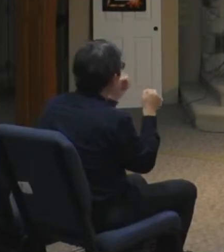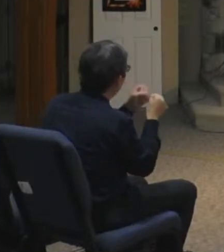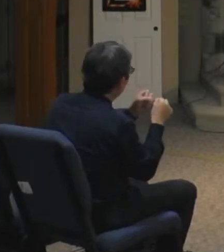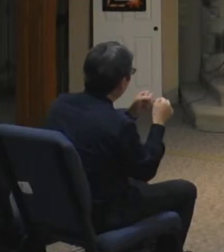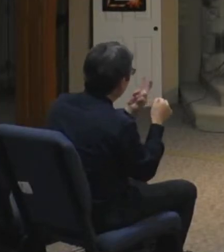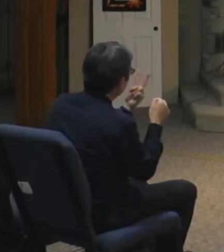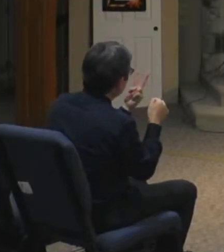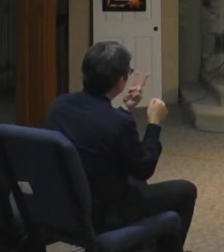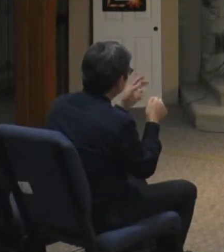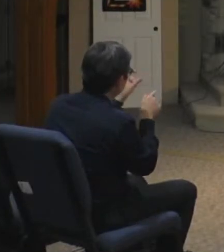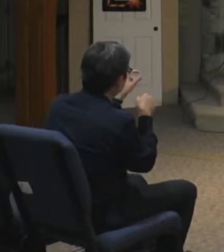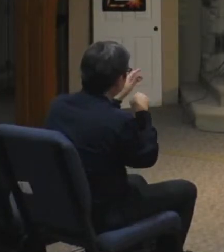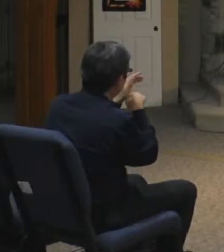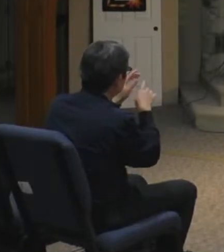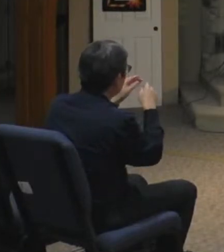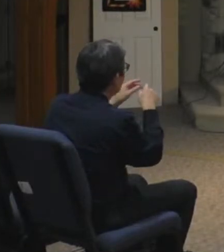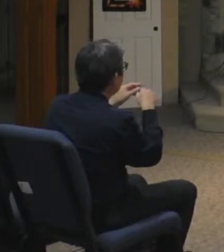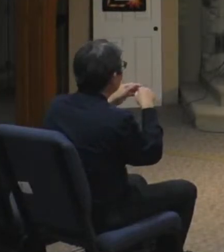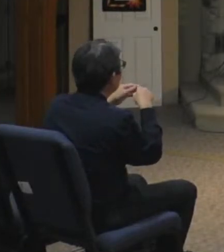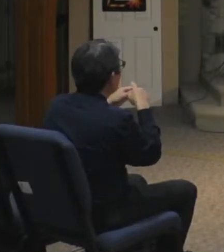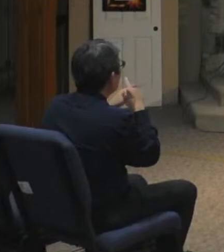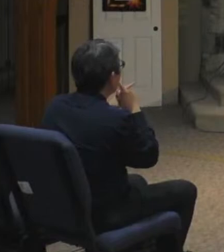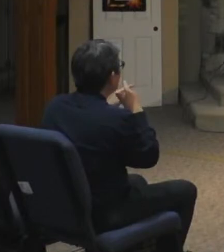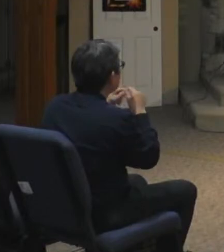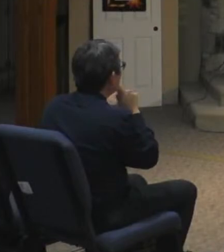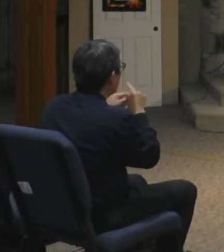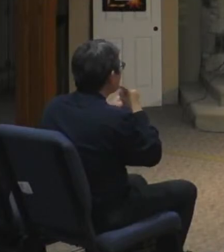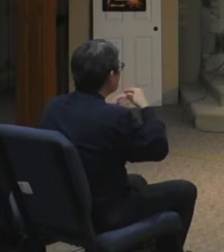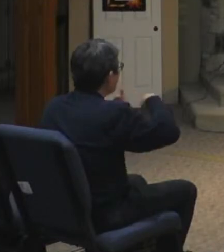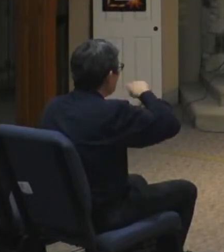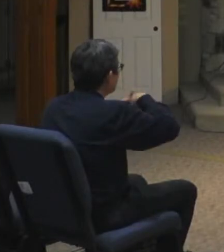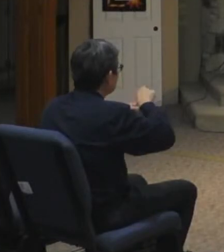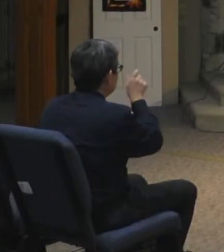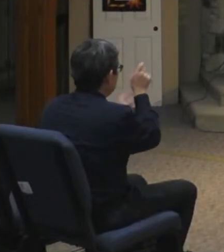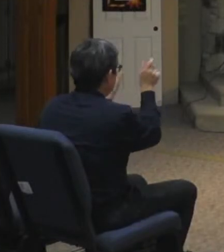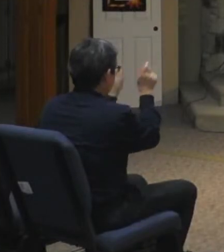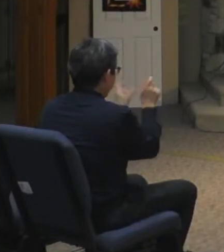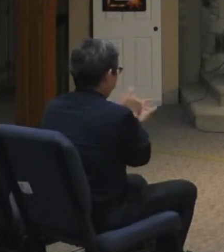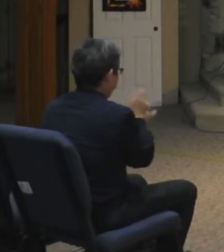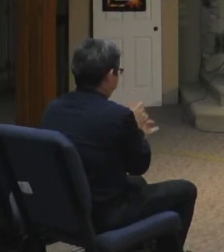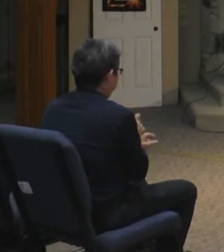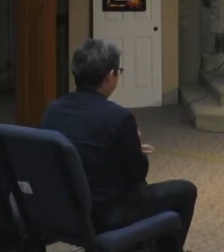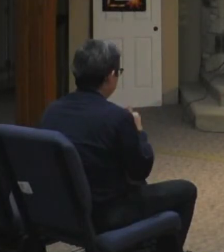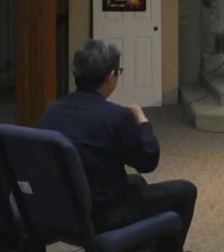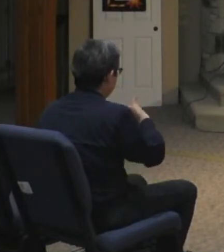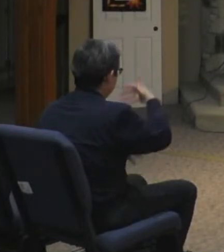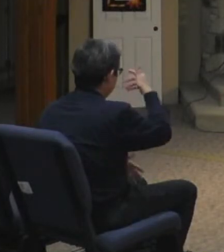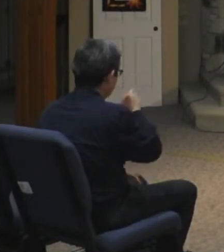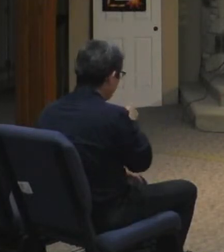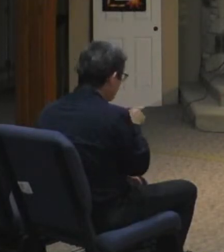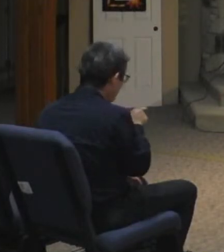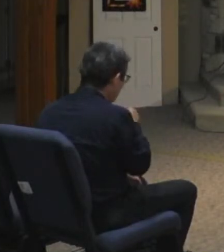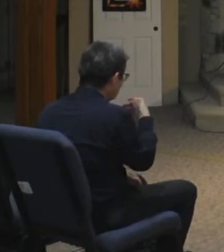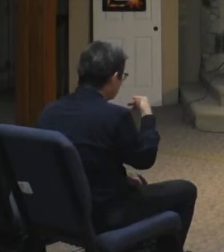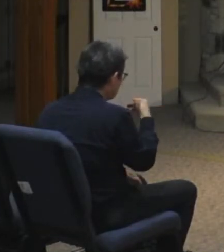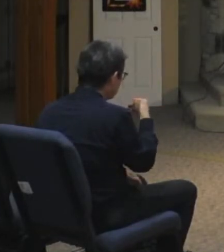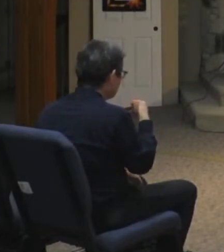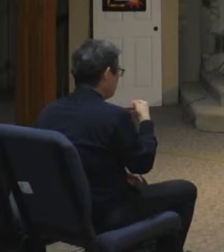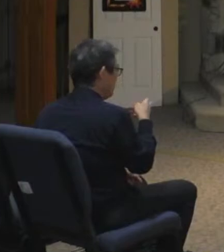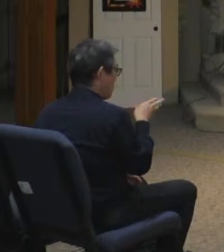like, in Japanese, it's even more confusing. So you've got the ball and you've got the cat, but there's all kinds of things you can do to change,